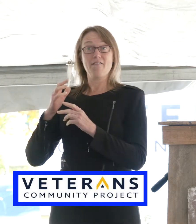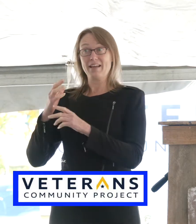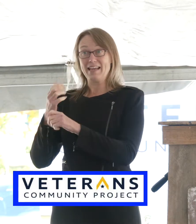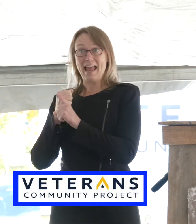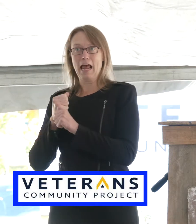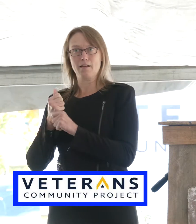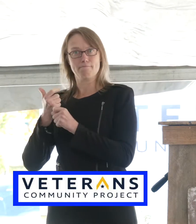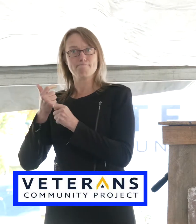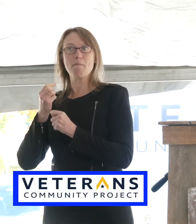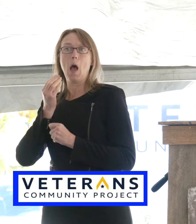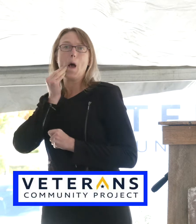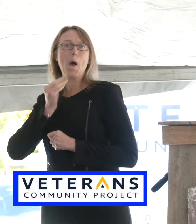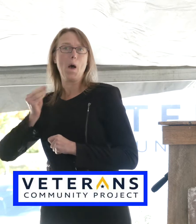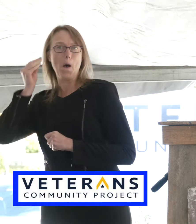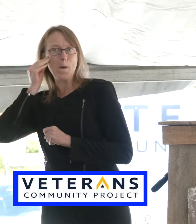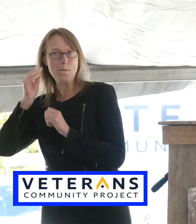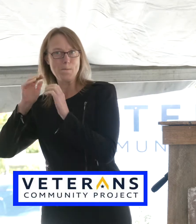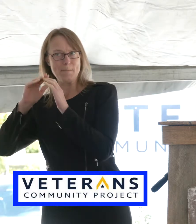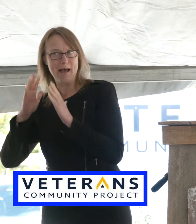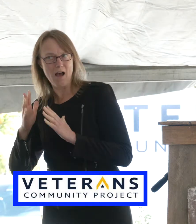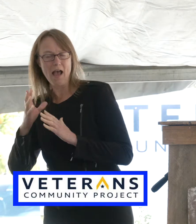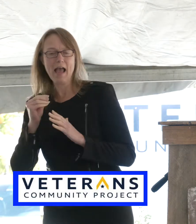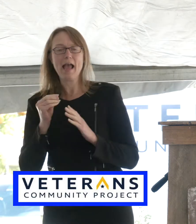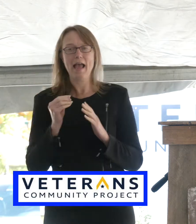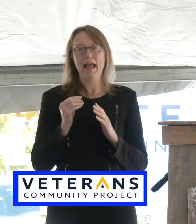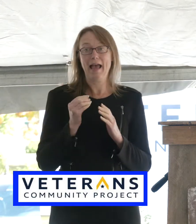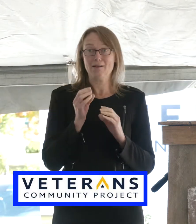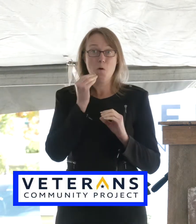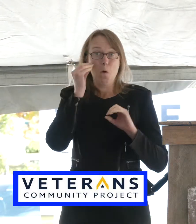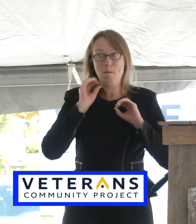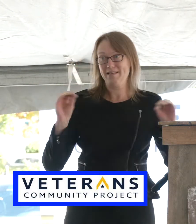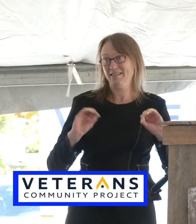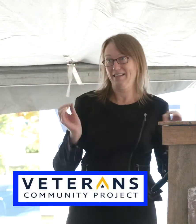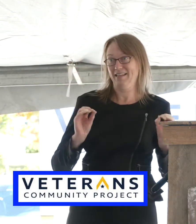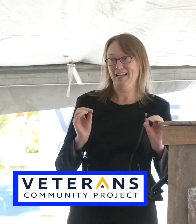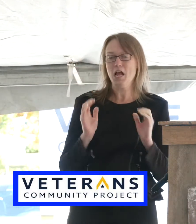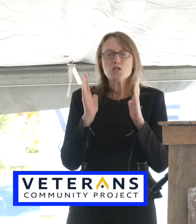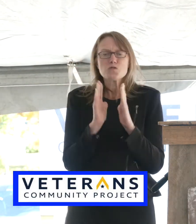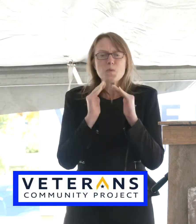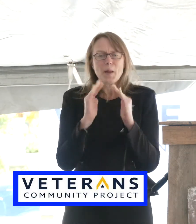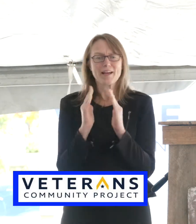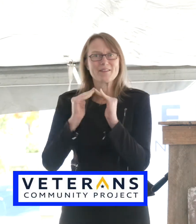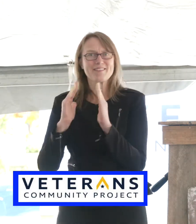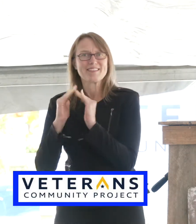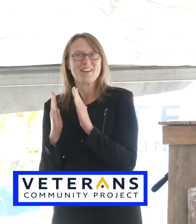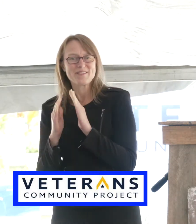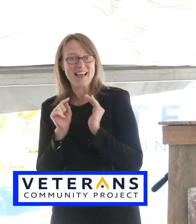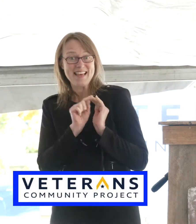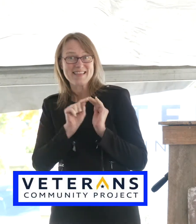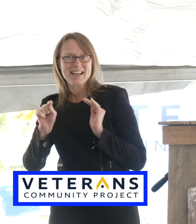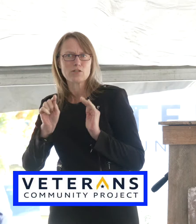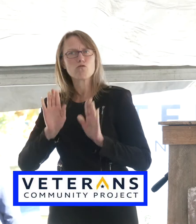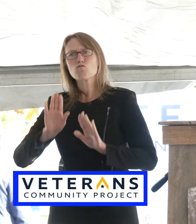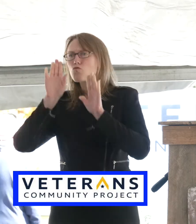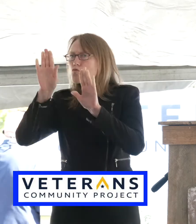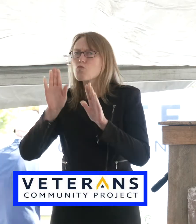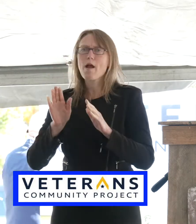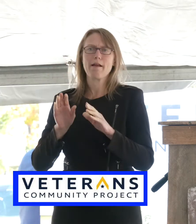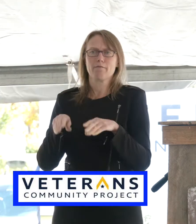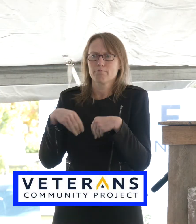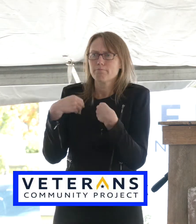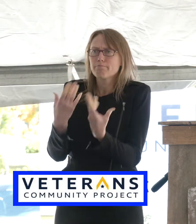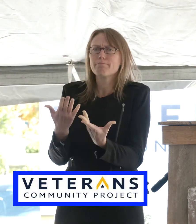homes is a great investment for the veterans who have served this country to protect each and every one of